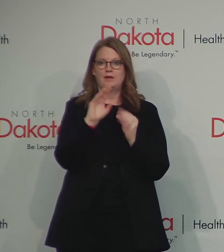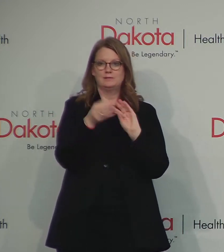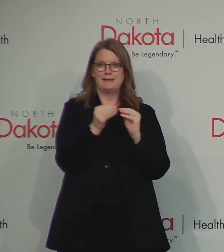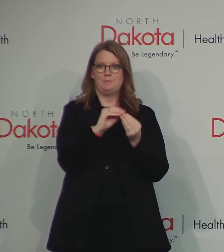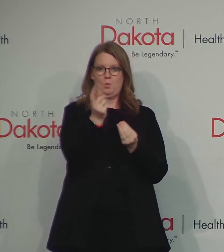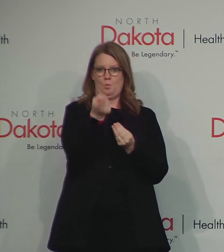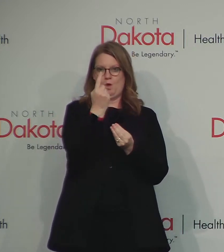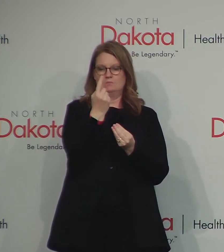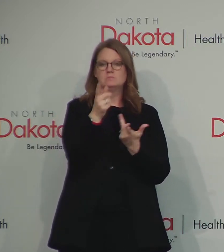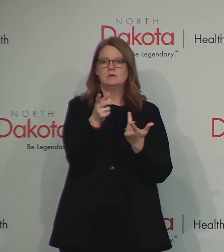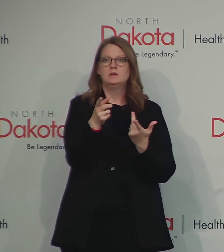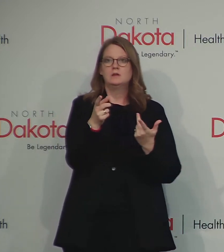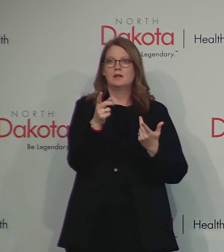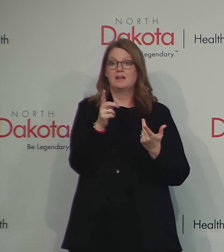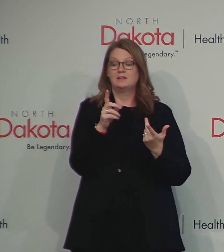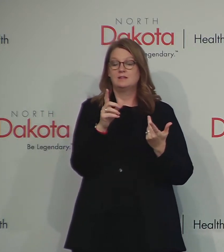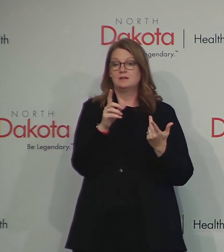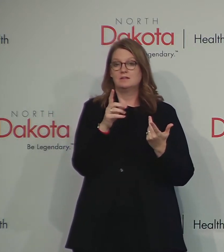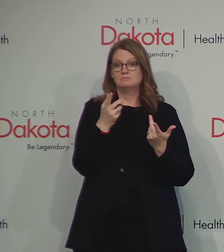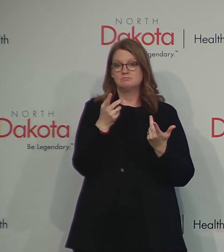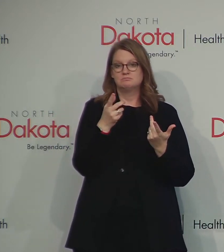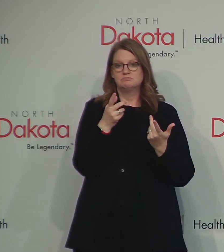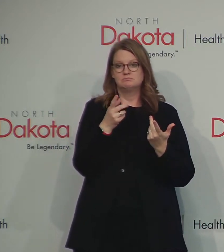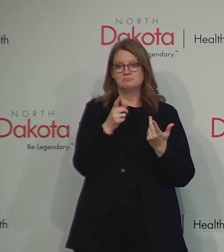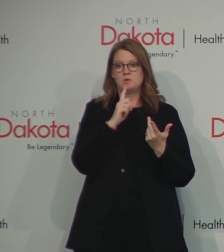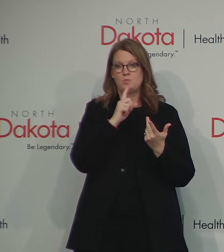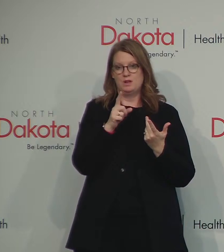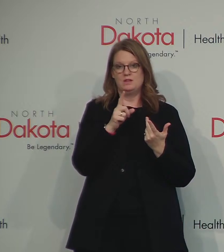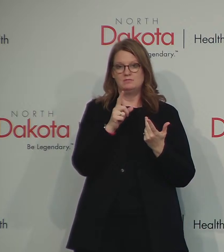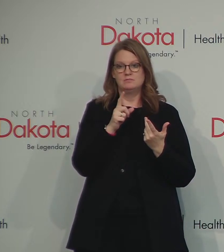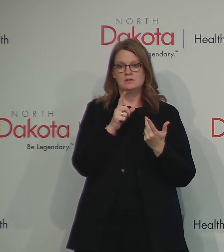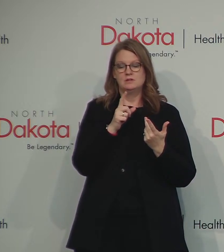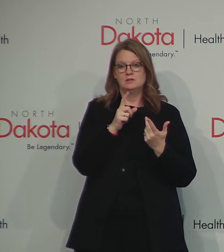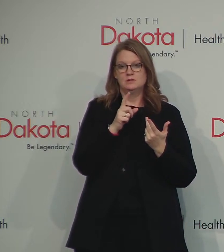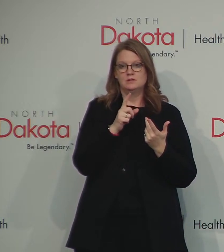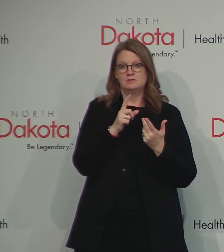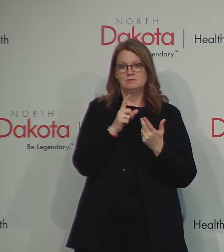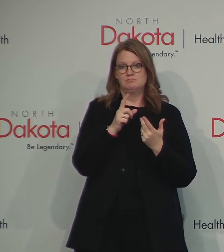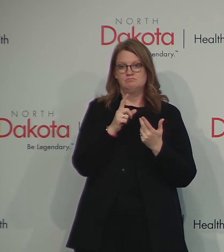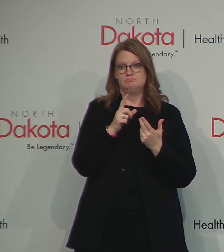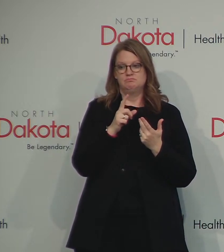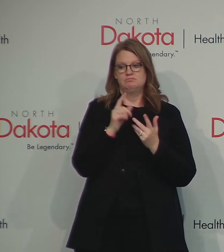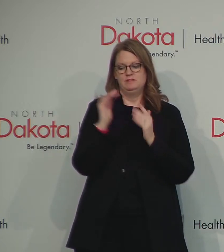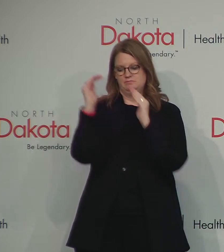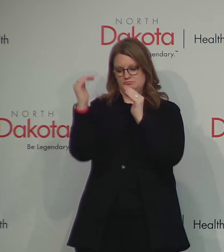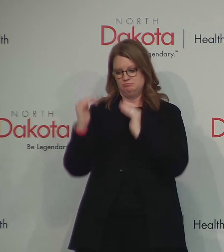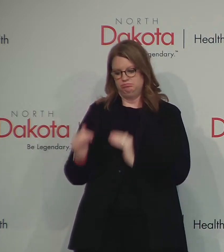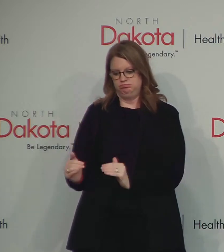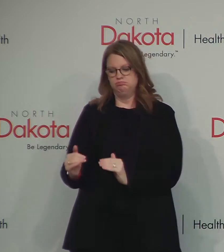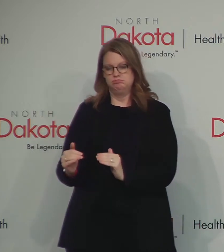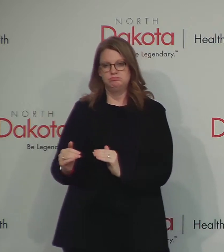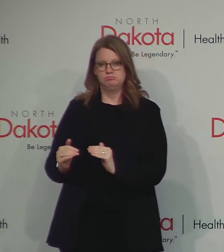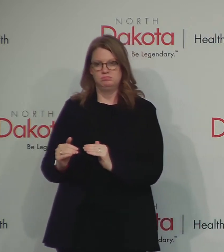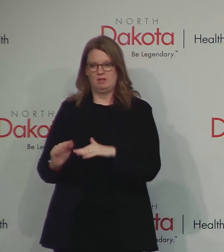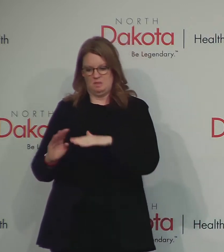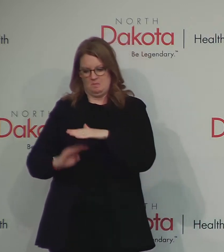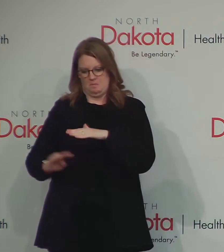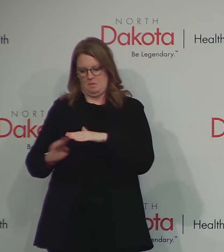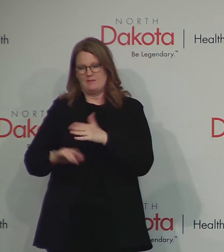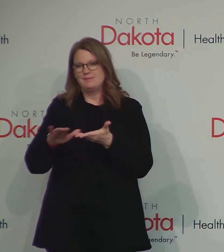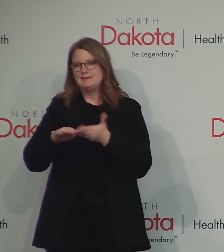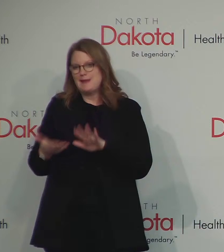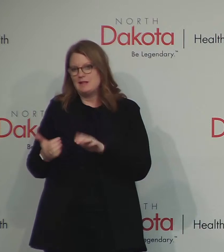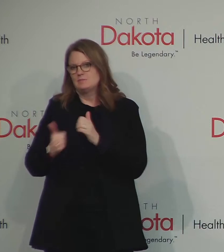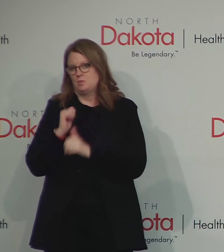up on death rate, you can see that we have moved to another list that we want to be at the bottom of, where we're at the very bottom of deaths